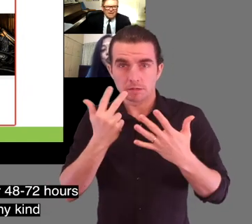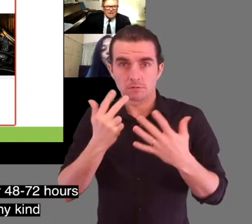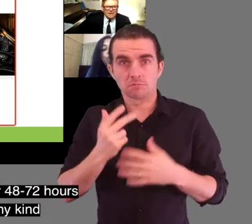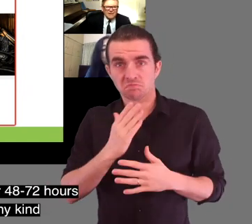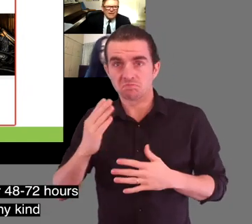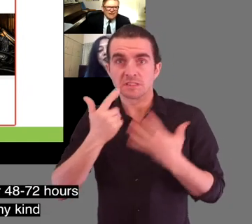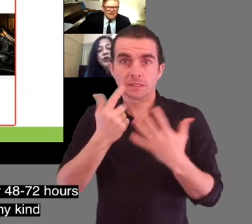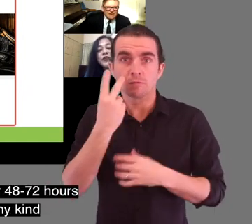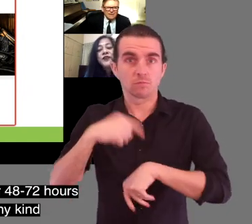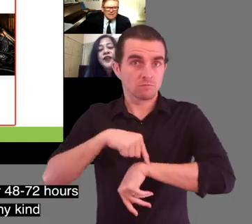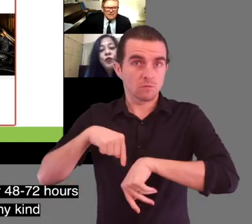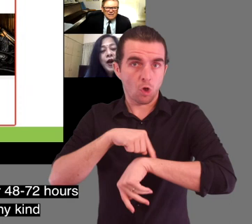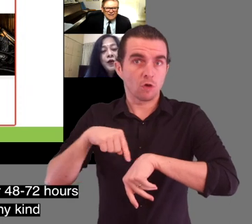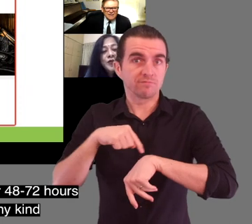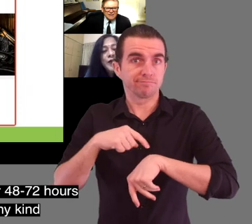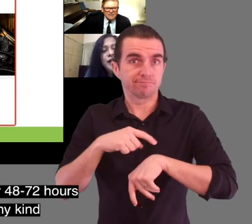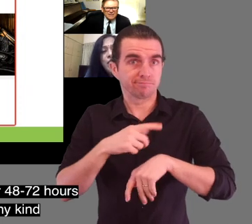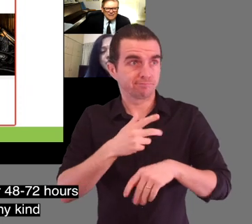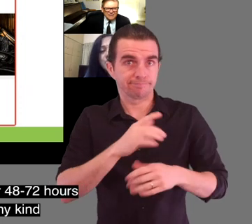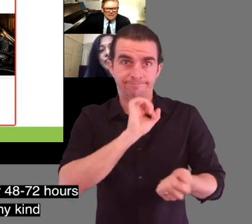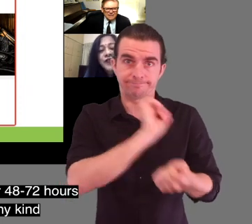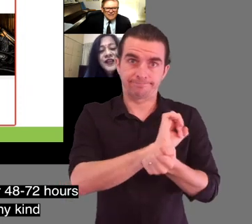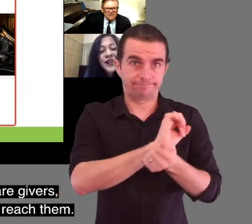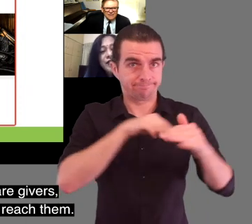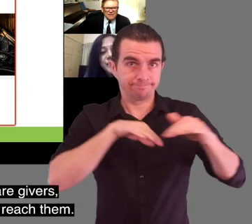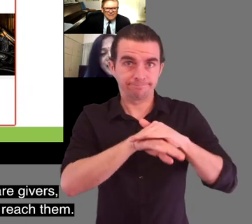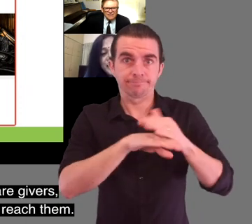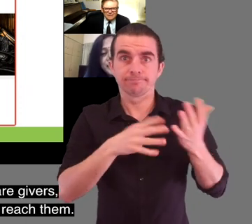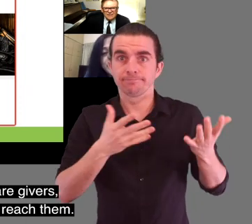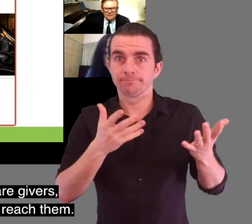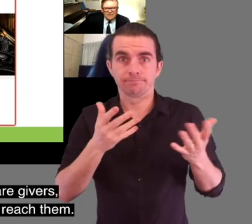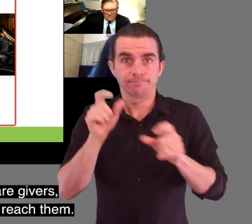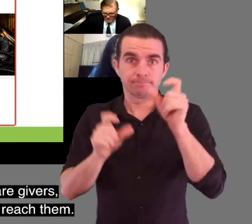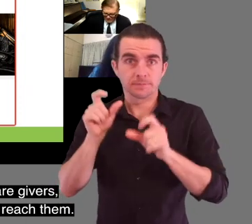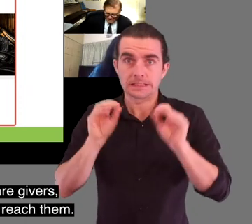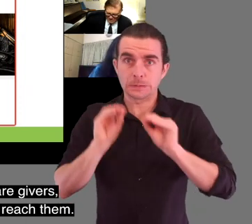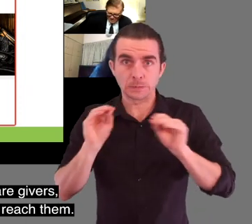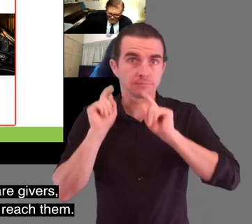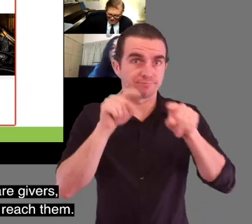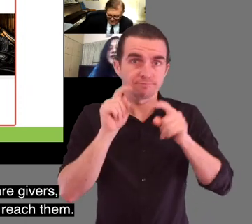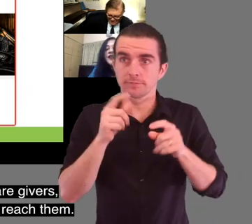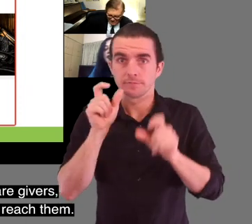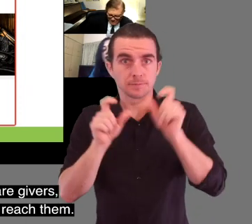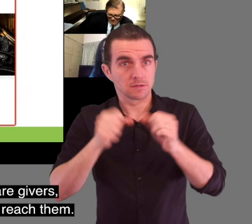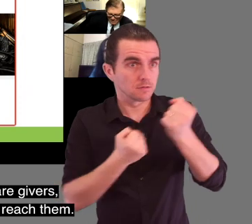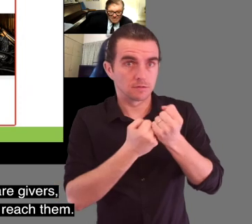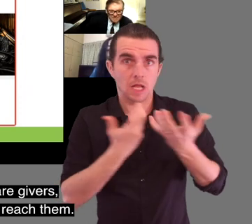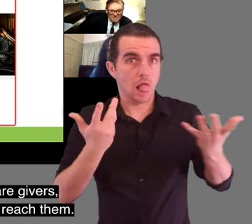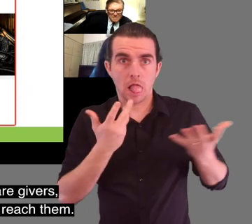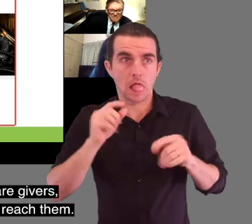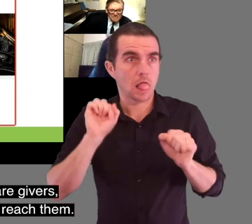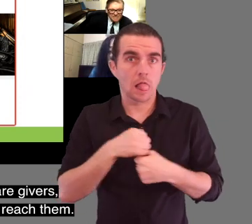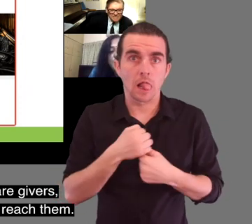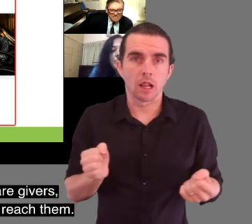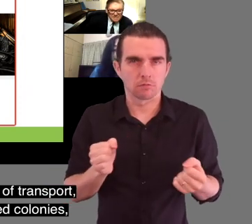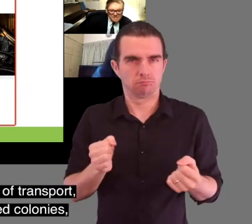people who for 48 to 72 hours were locked out of any kind of a care because their caregivers, their attendants could not